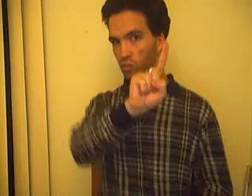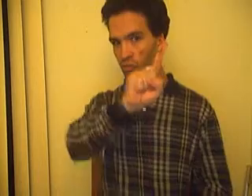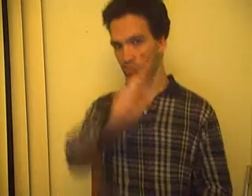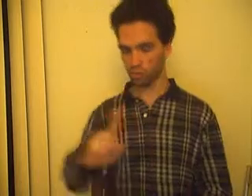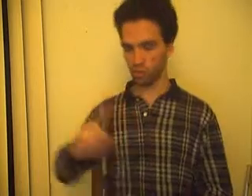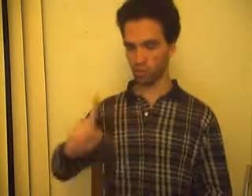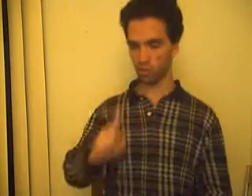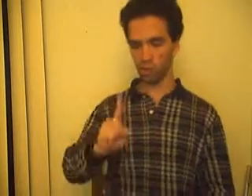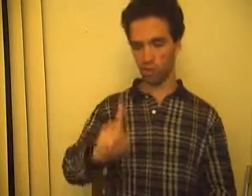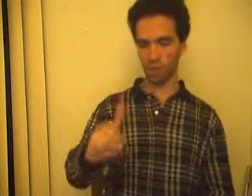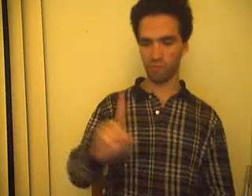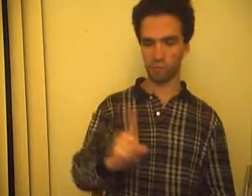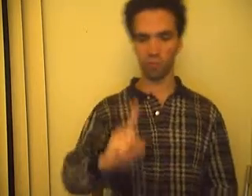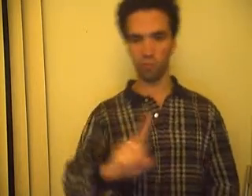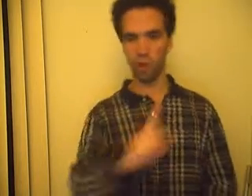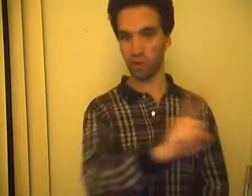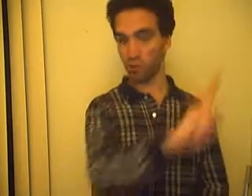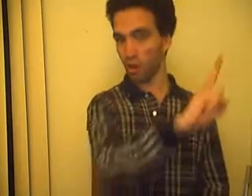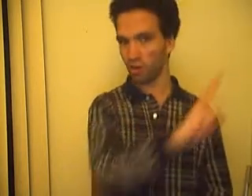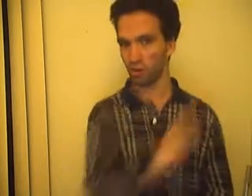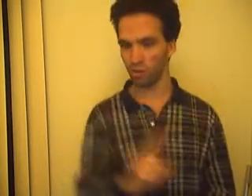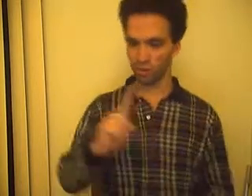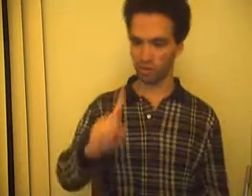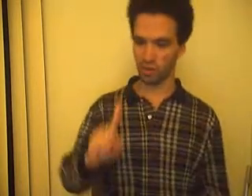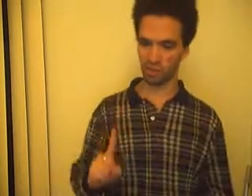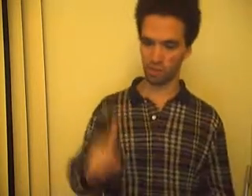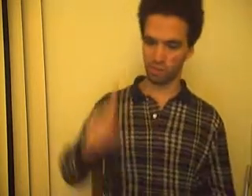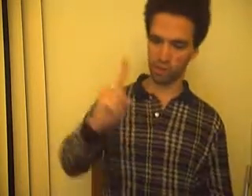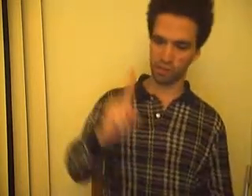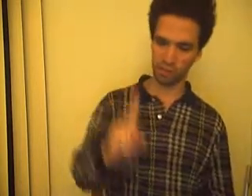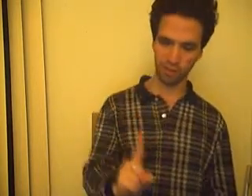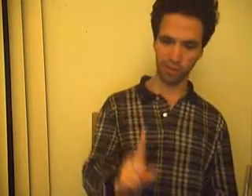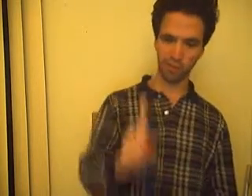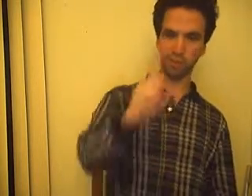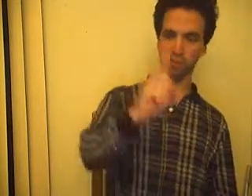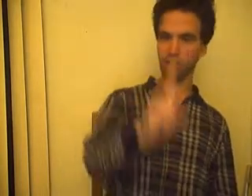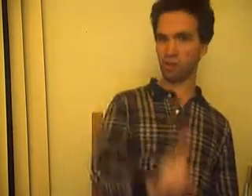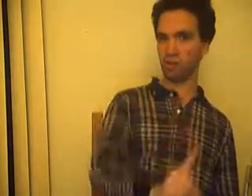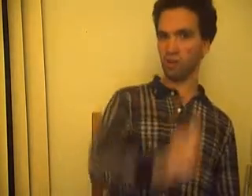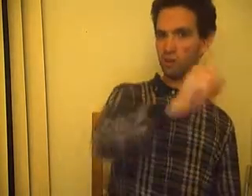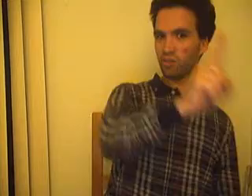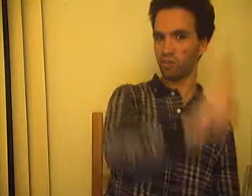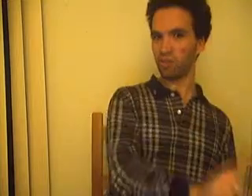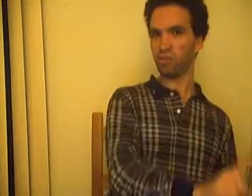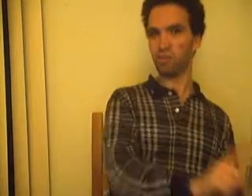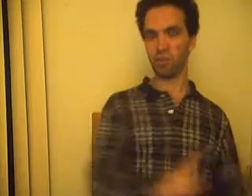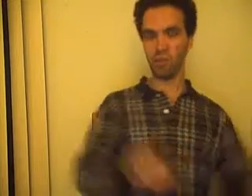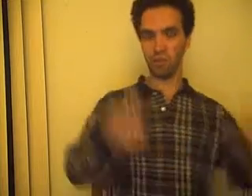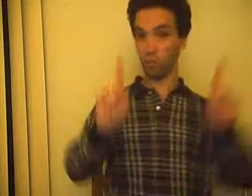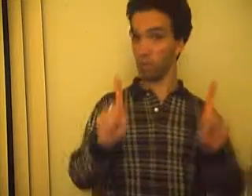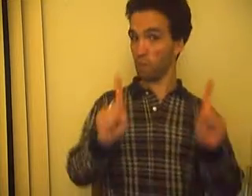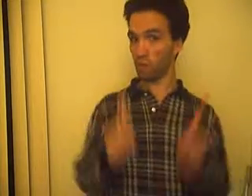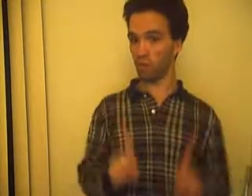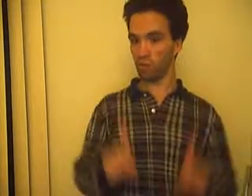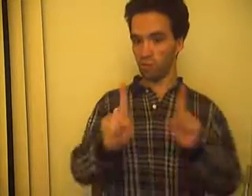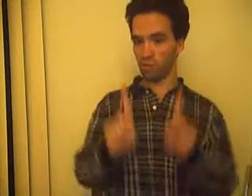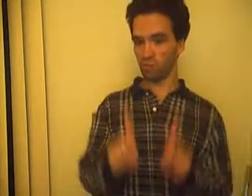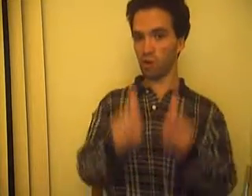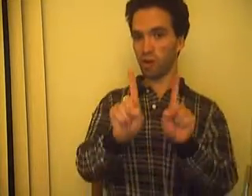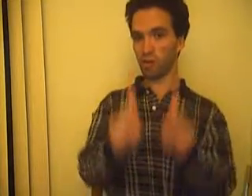so you can have a person walking along, you can have them bouncing along, you can have 2 people walking